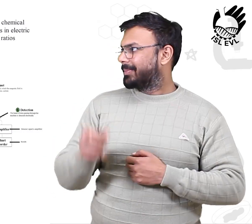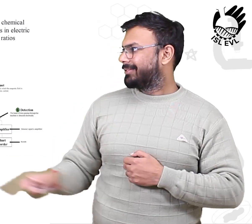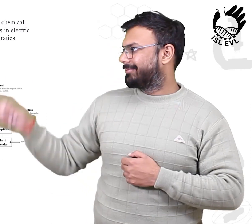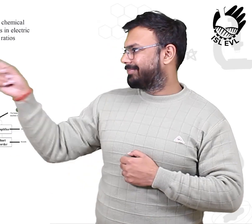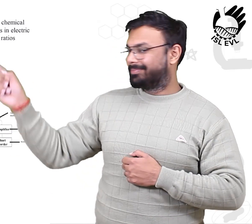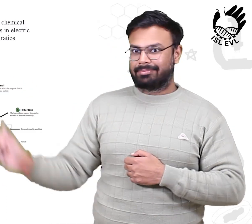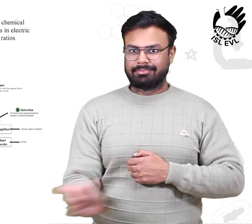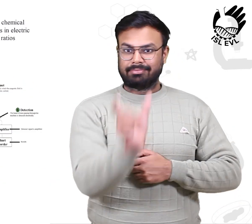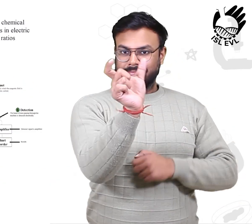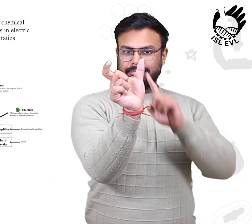mass spectroscopy,